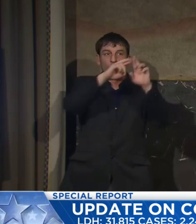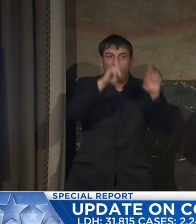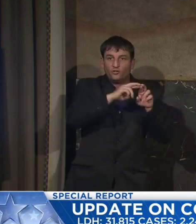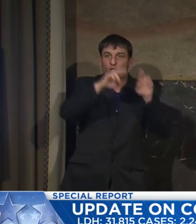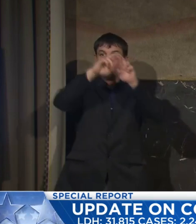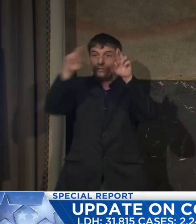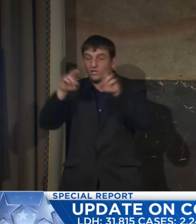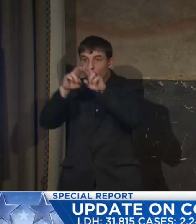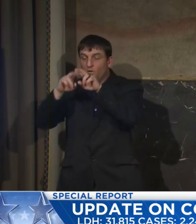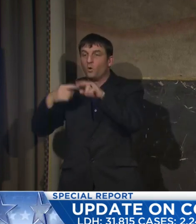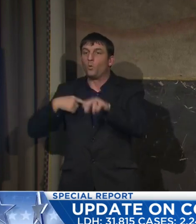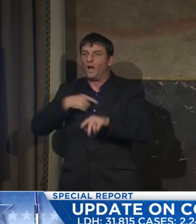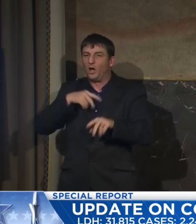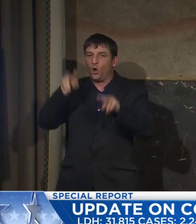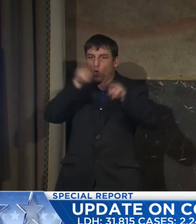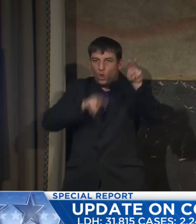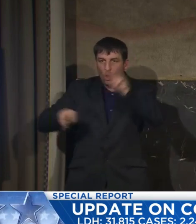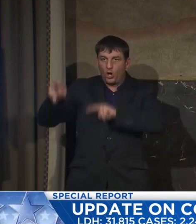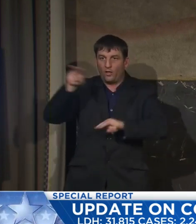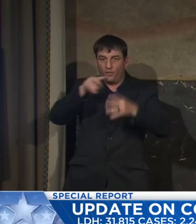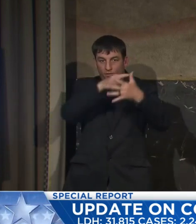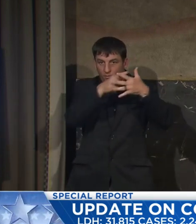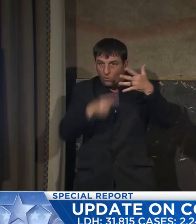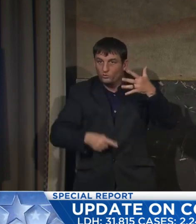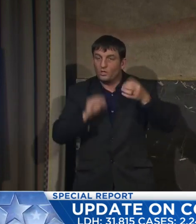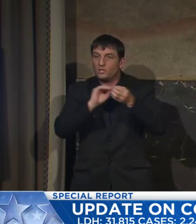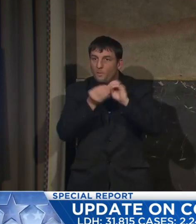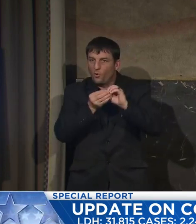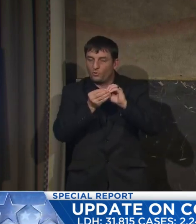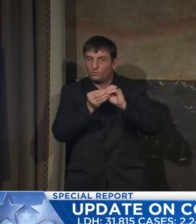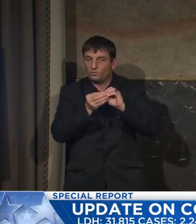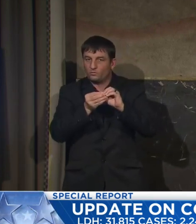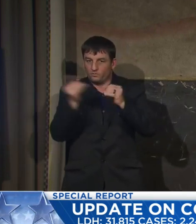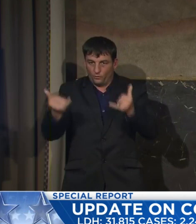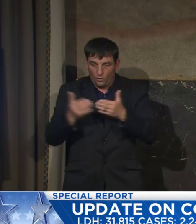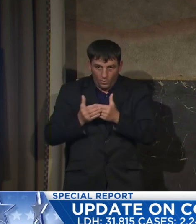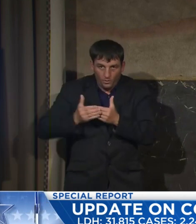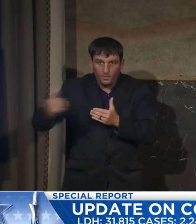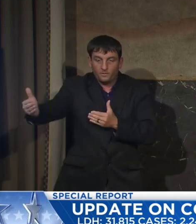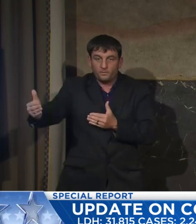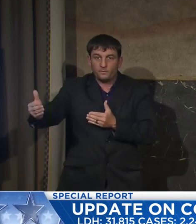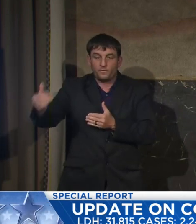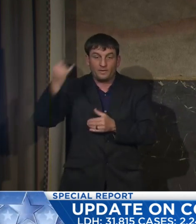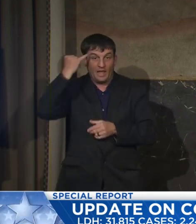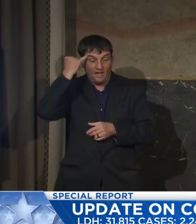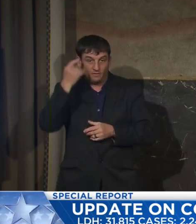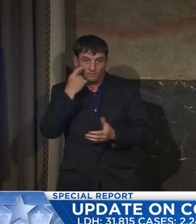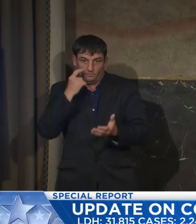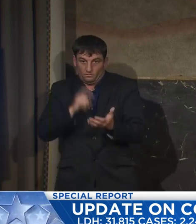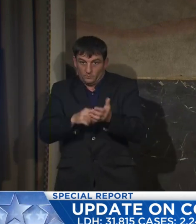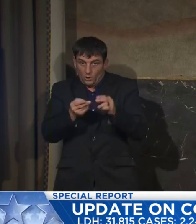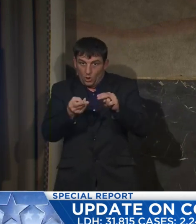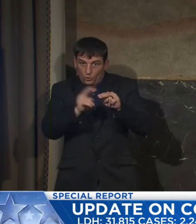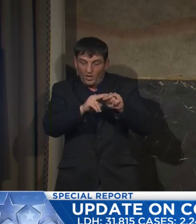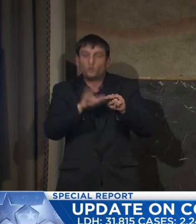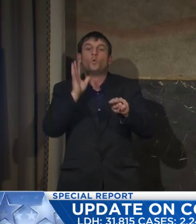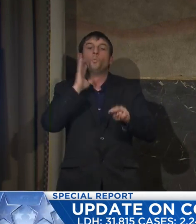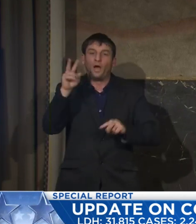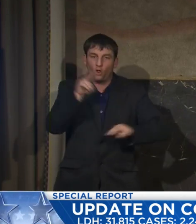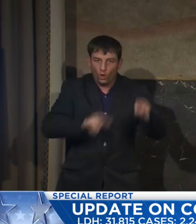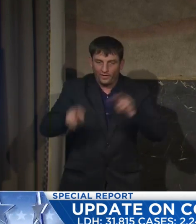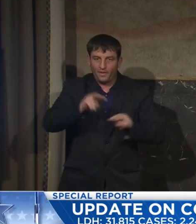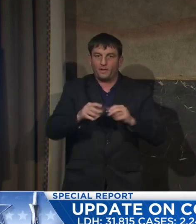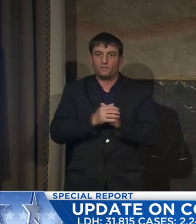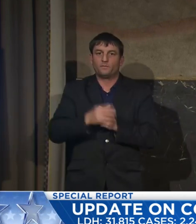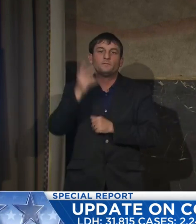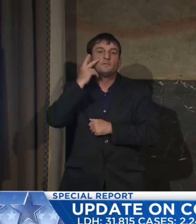those numbers as we move forward. And so when the R0, if it should increase, we will take a look at that.